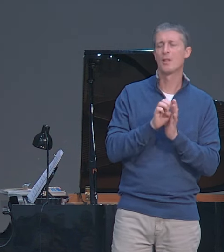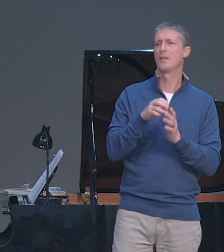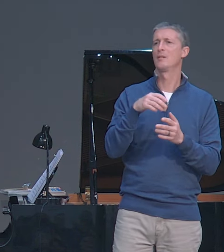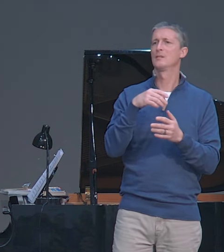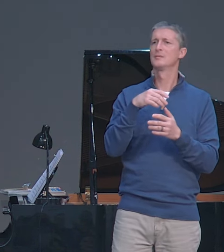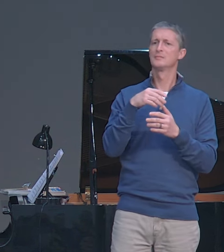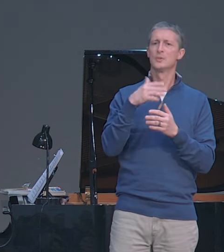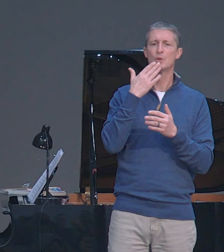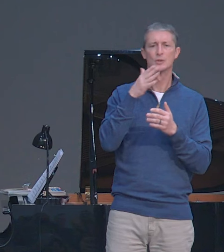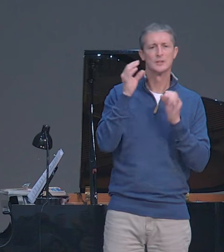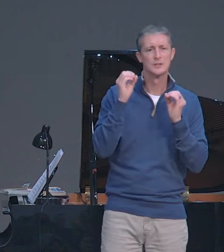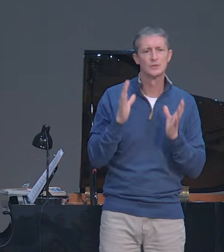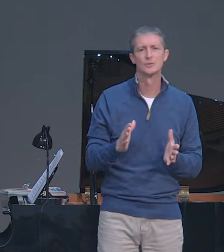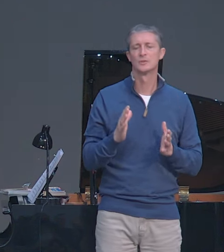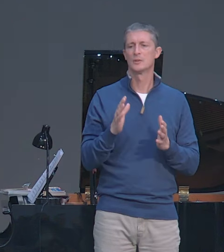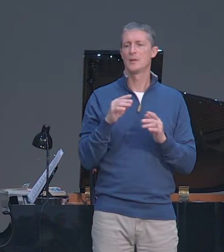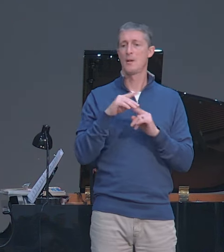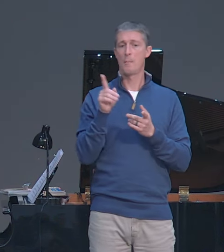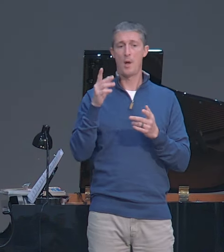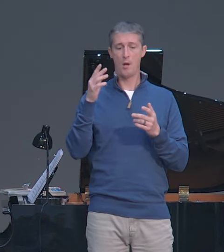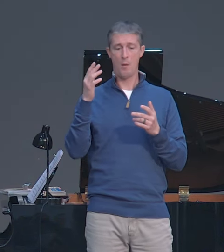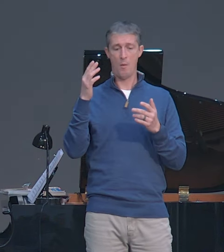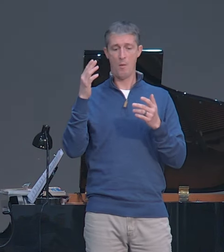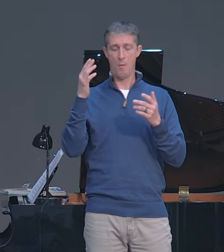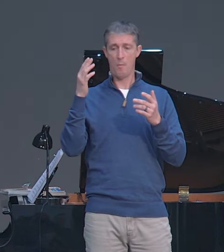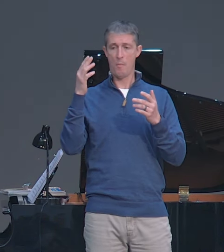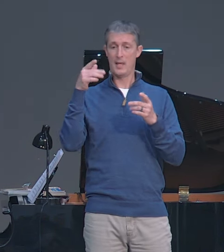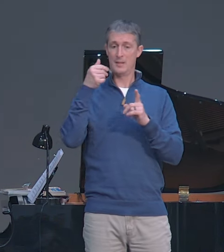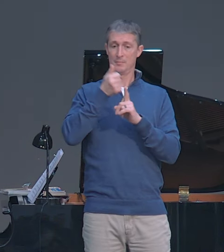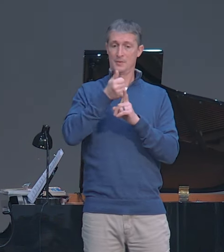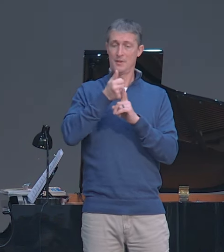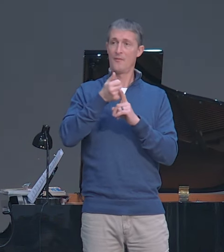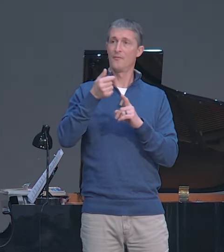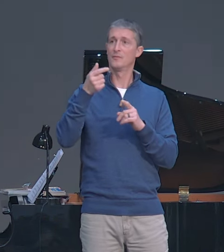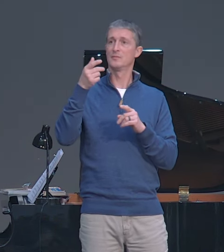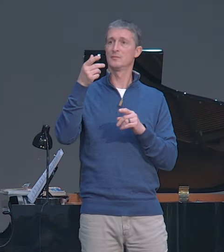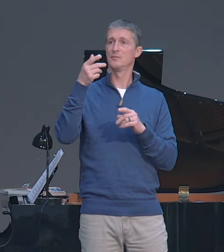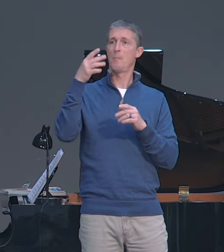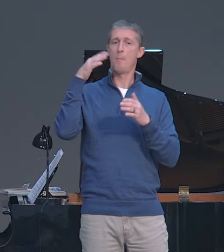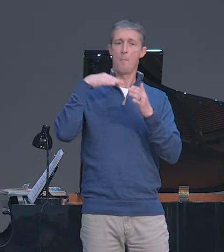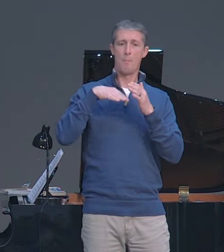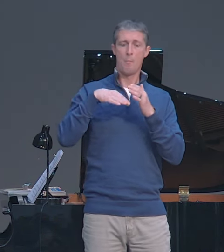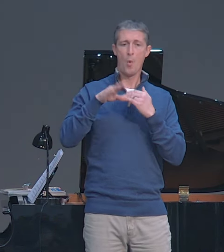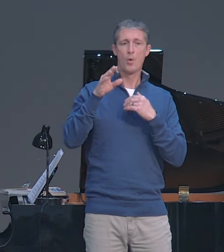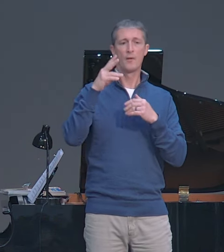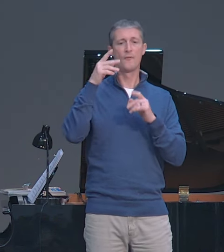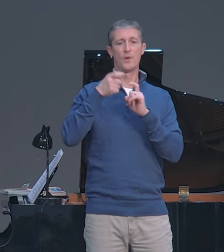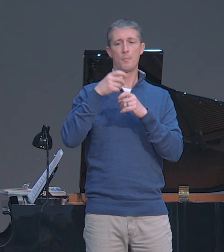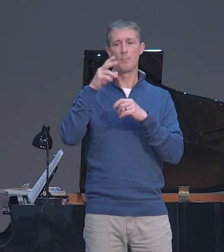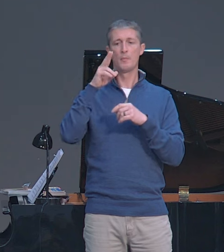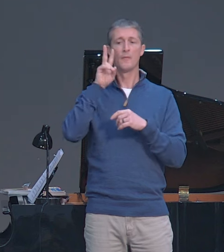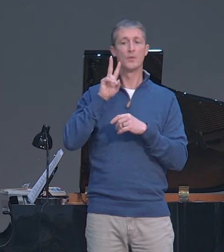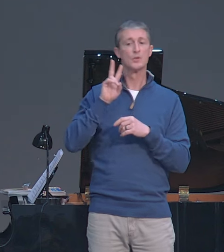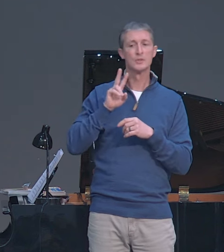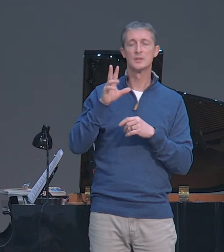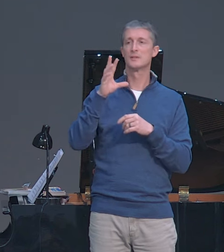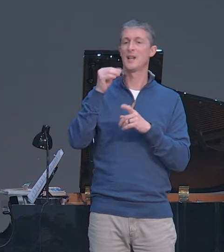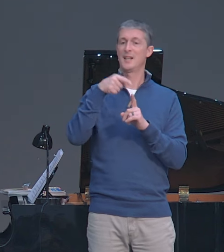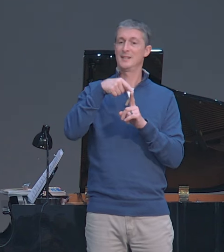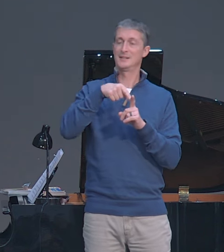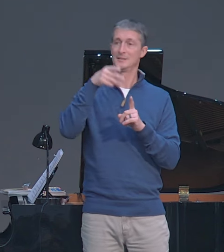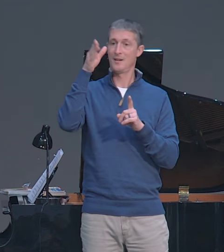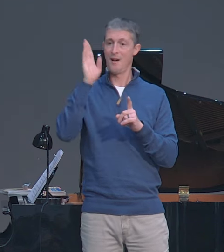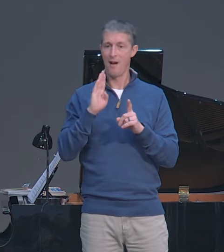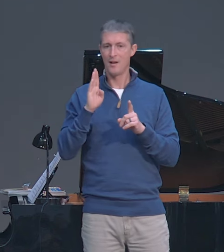bodily raised from the grave. And they say he never claimed to be God. Well, regardless of who people think